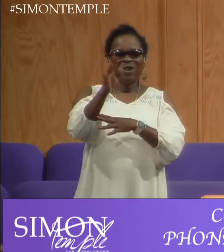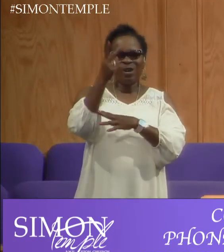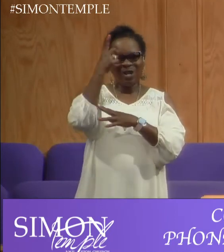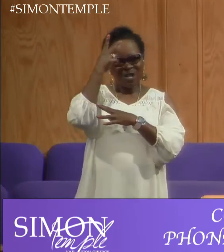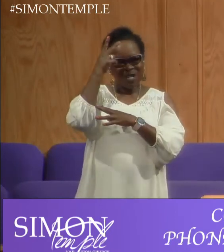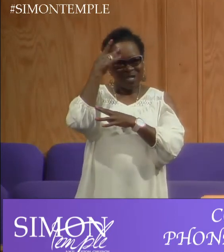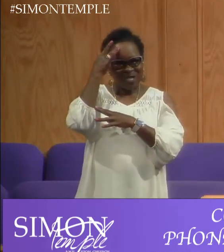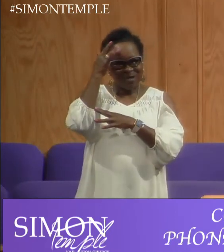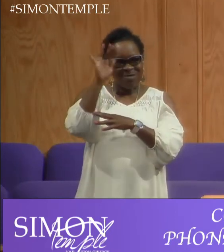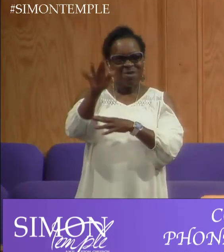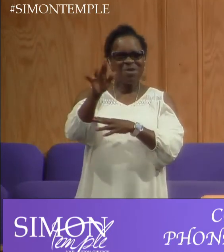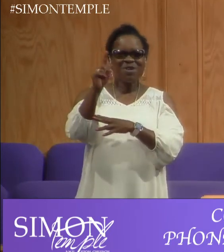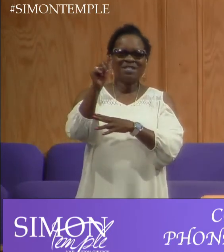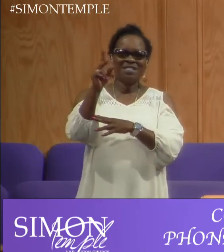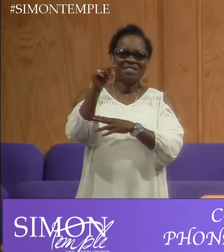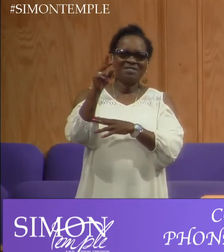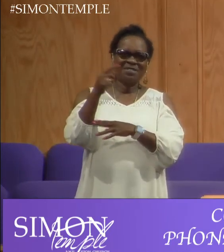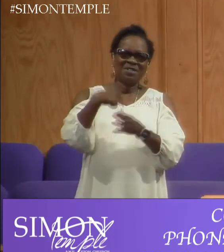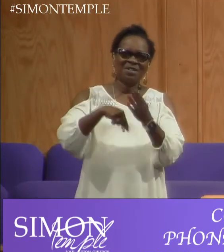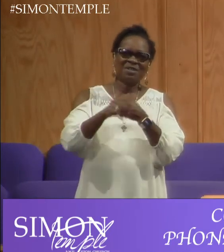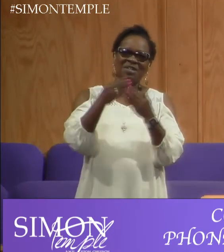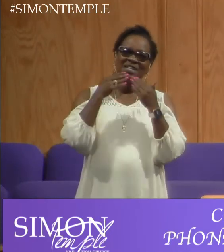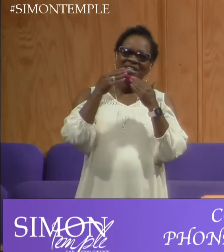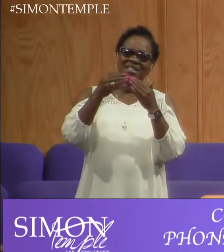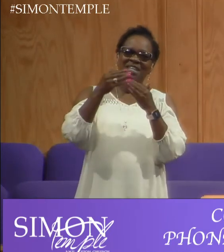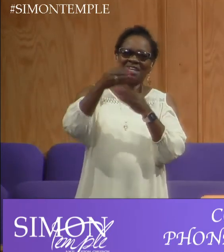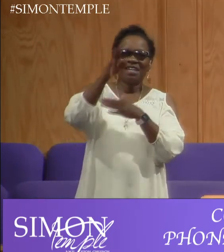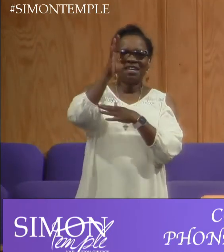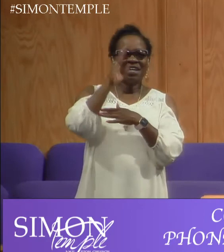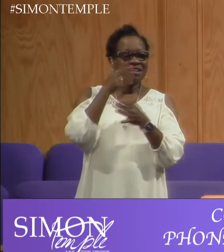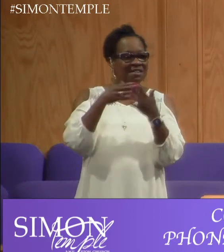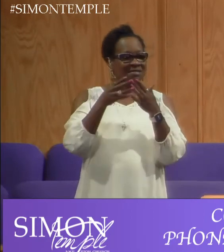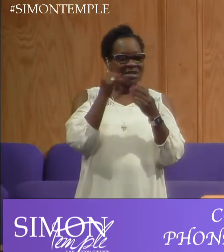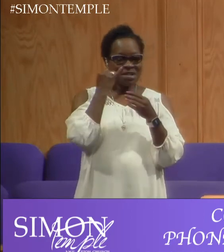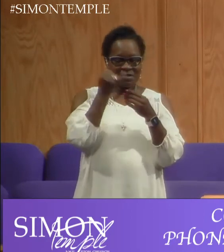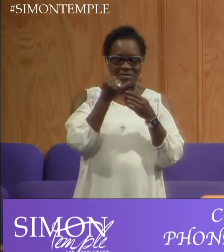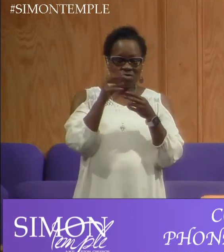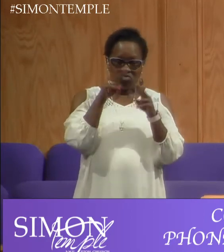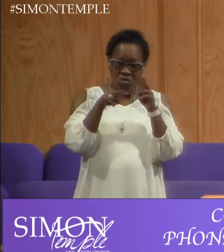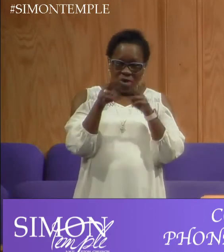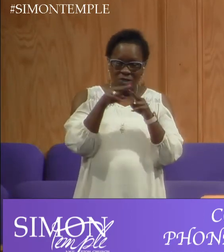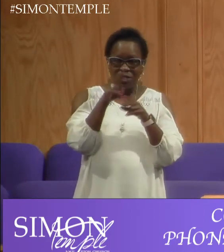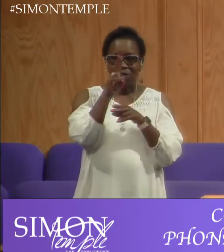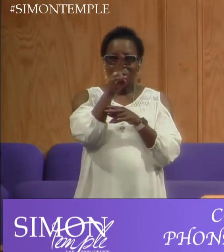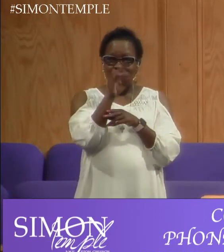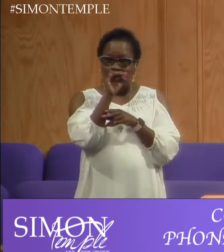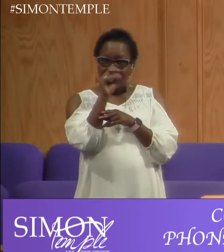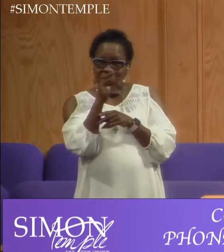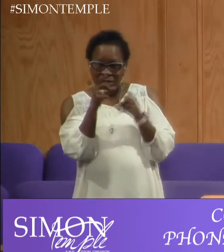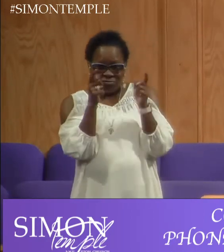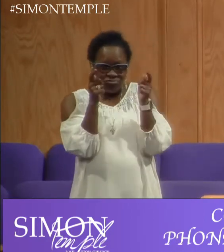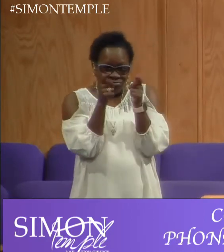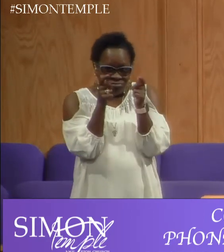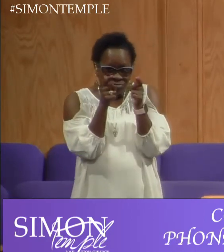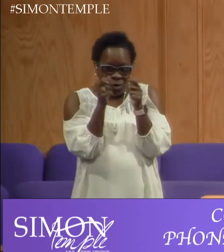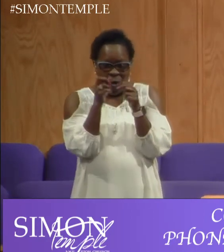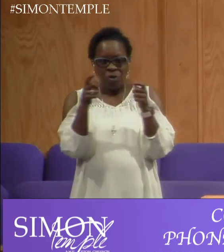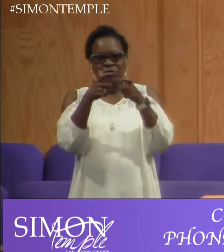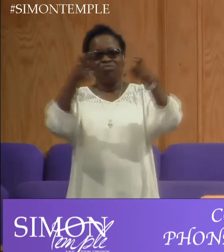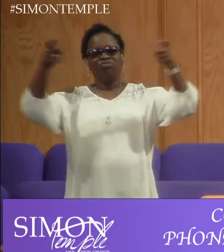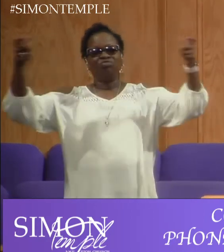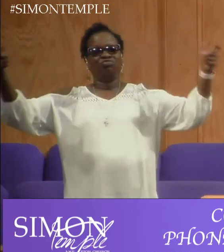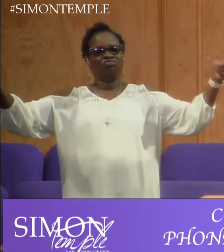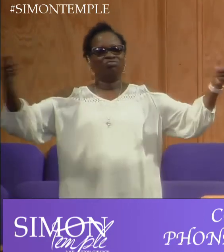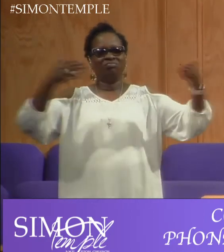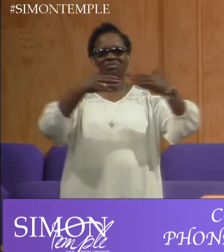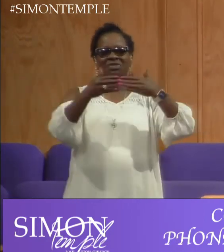thank God, whether you're watching it on a 2-inch screen or whether you're watching on a 70-inch, know that you can get the word here. So we're going